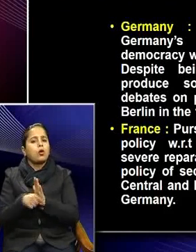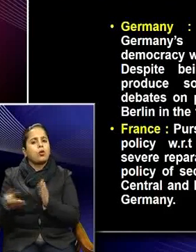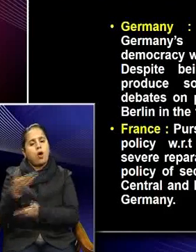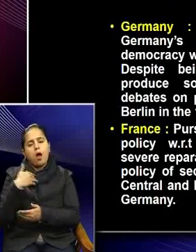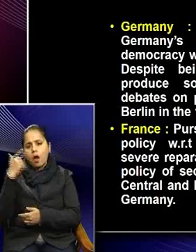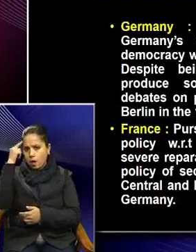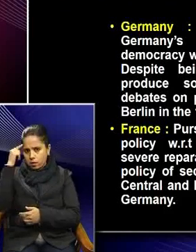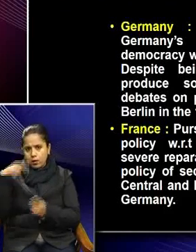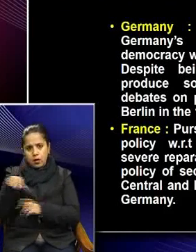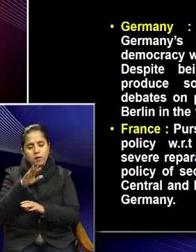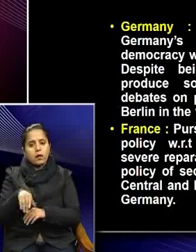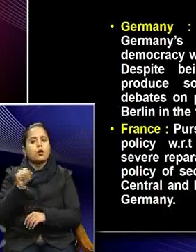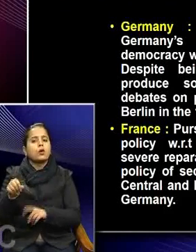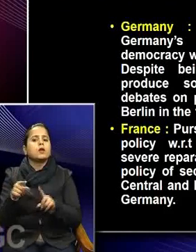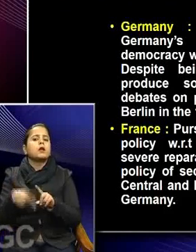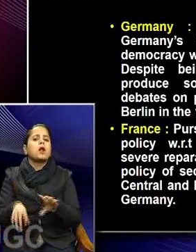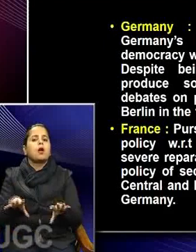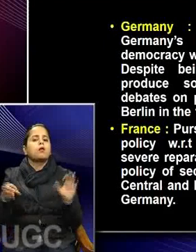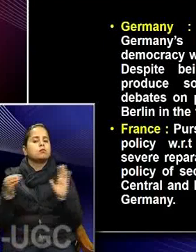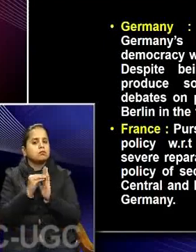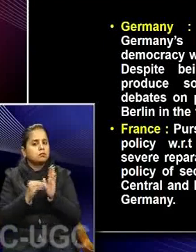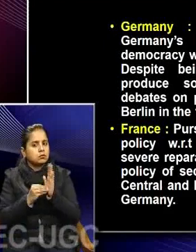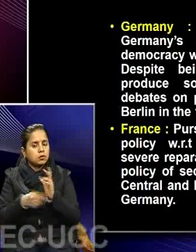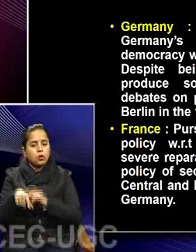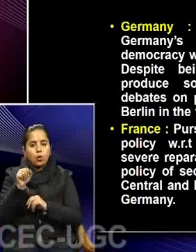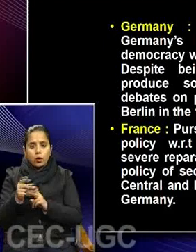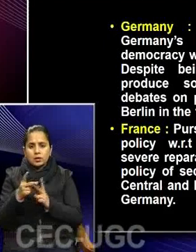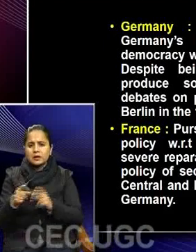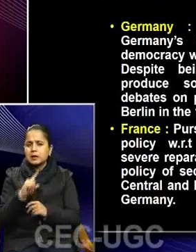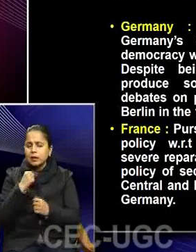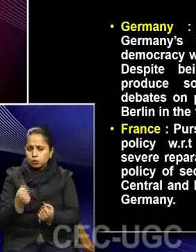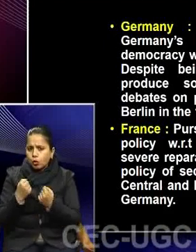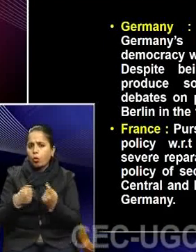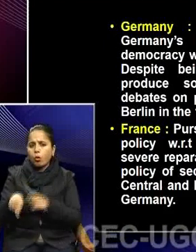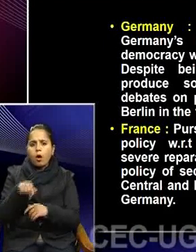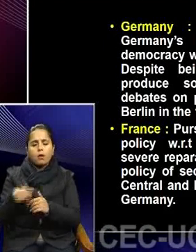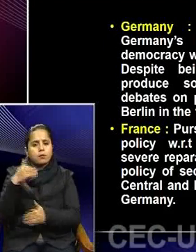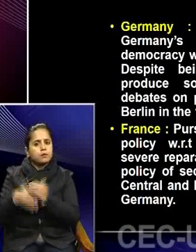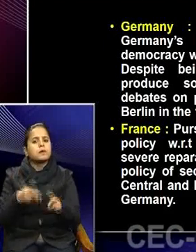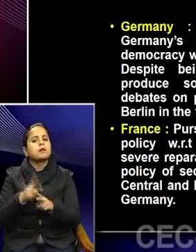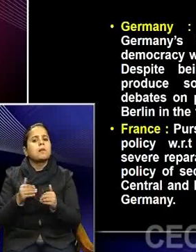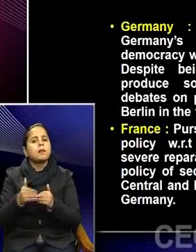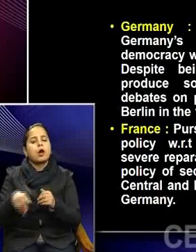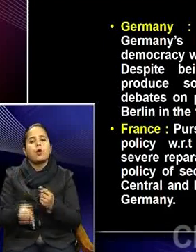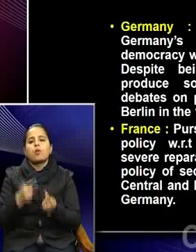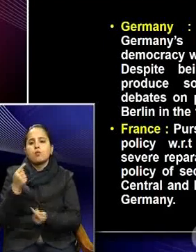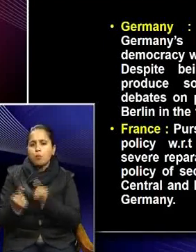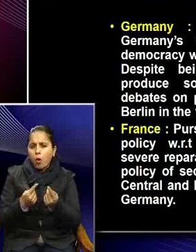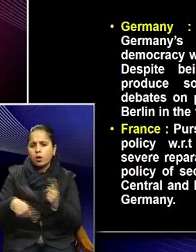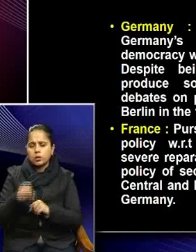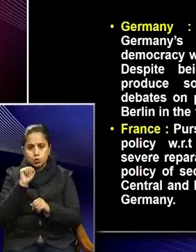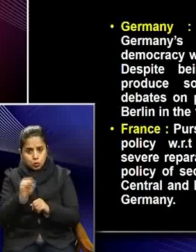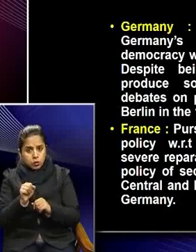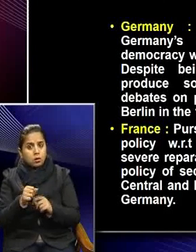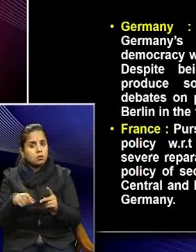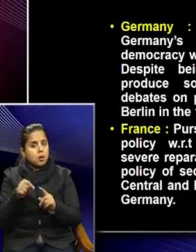of the Treaty of Versailles. It demanded severe reparations and later pursued a policy of security pacts with the